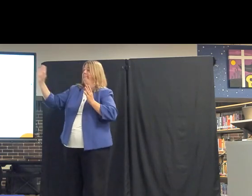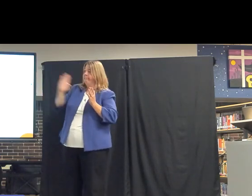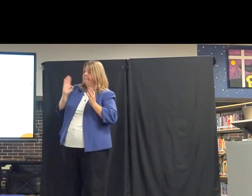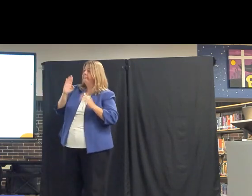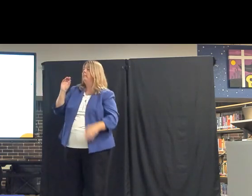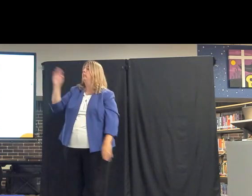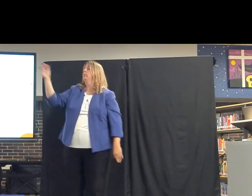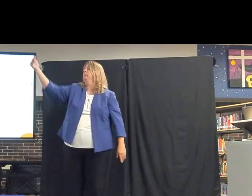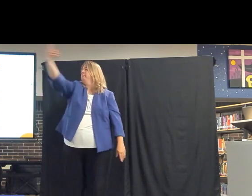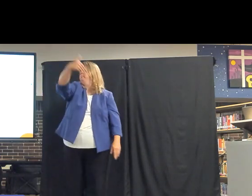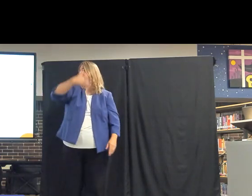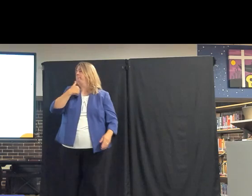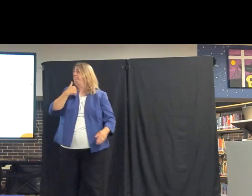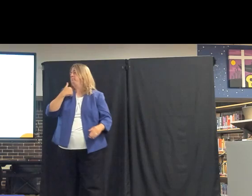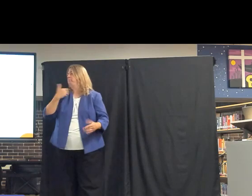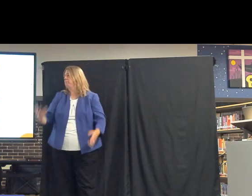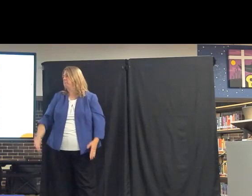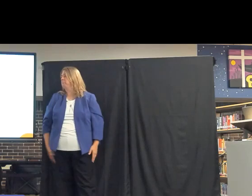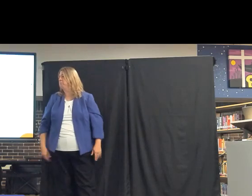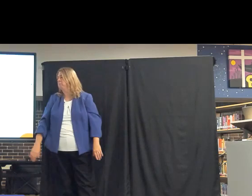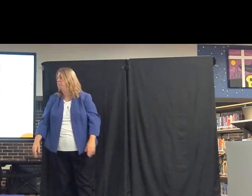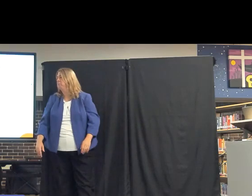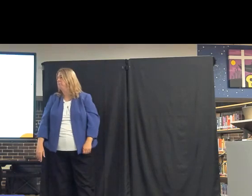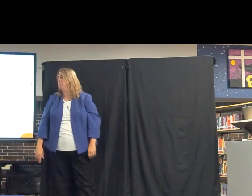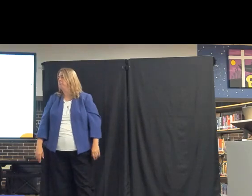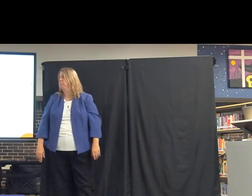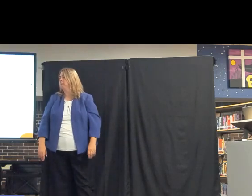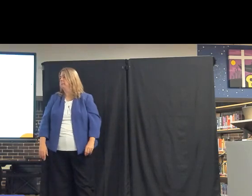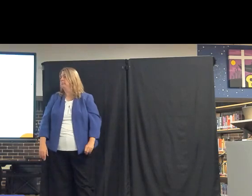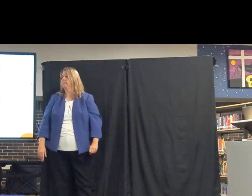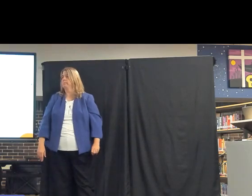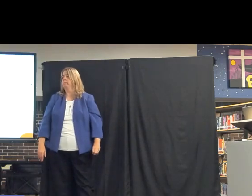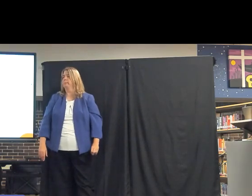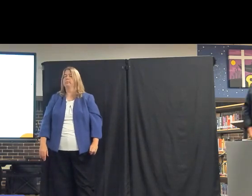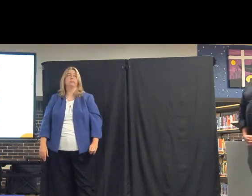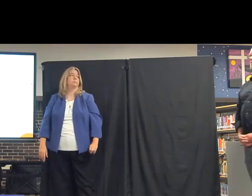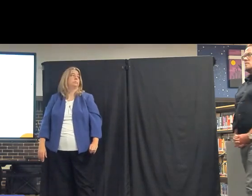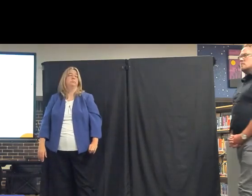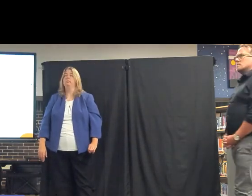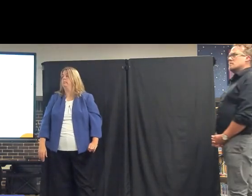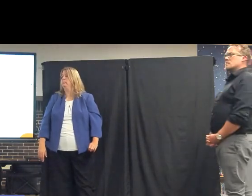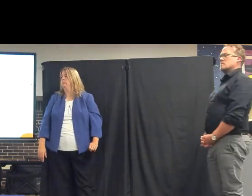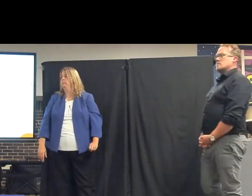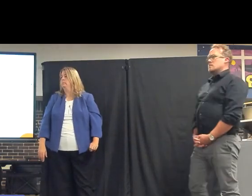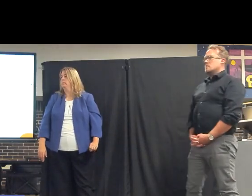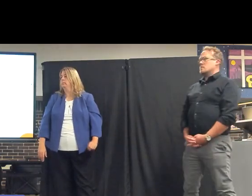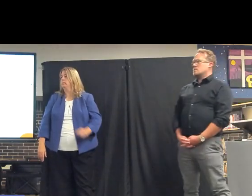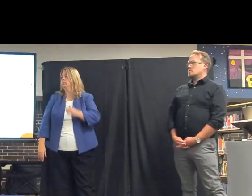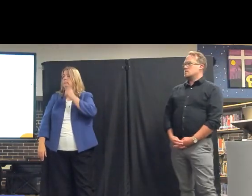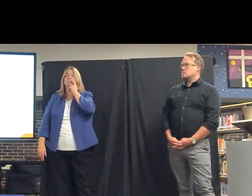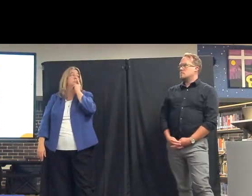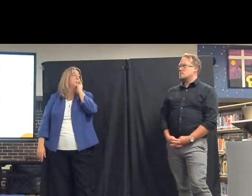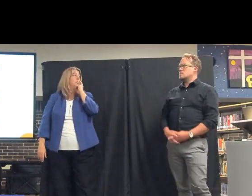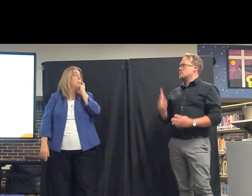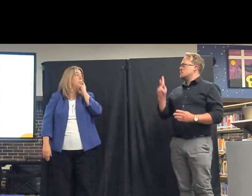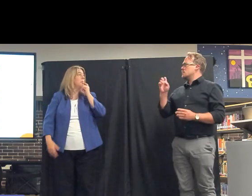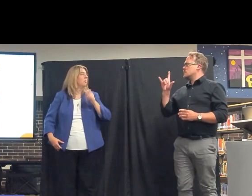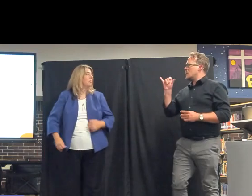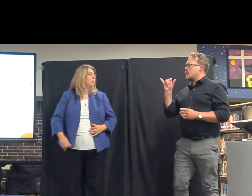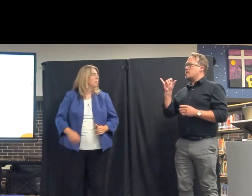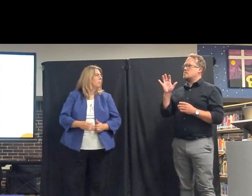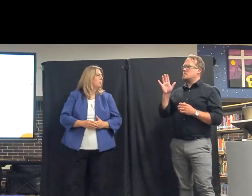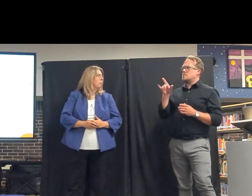they don't have to go through the center. They will be able to get that information off our website, or they will be able to get that information from the center.